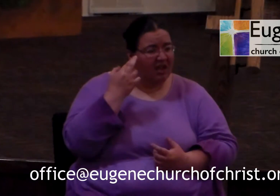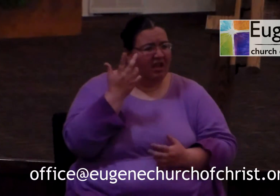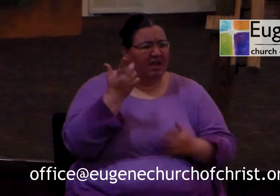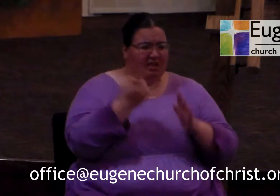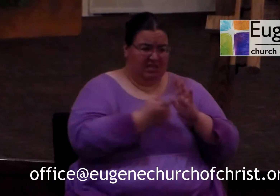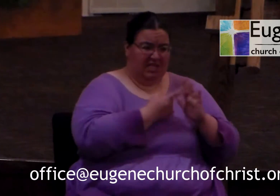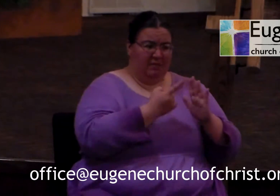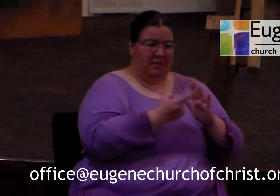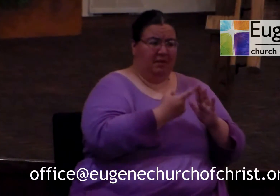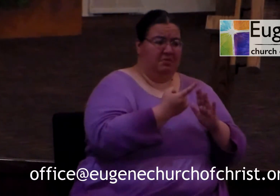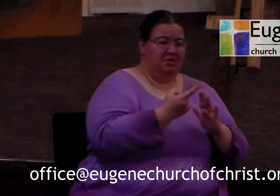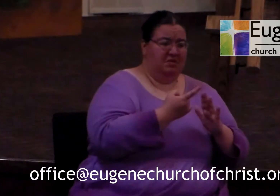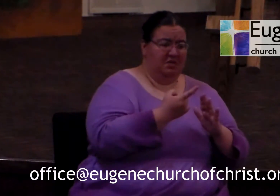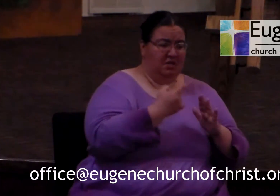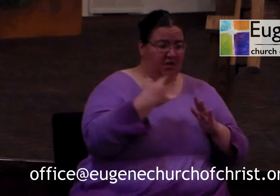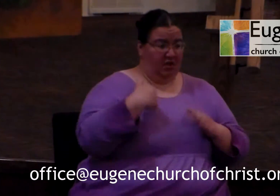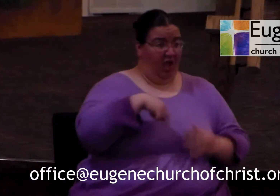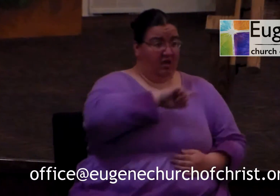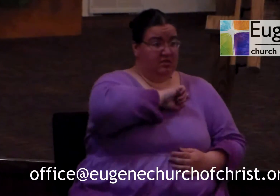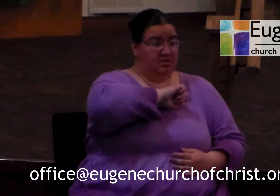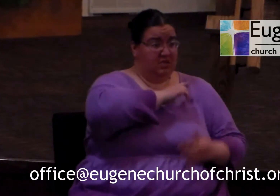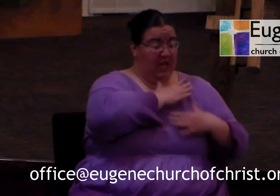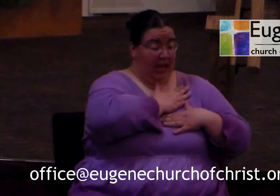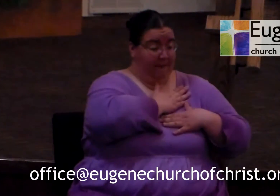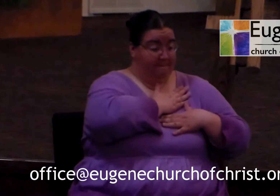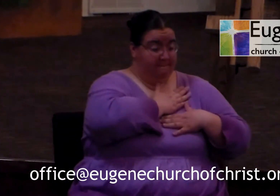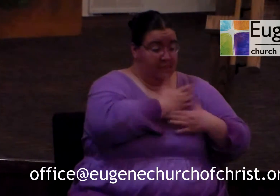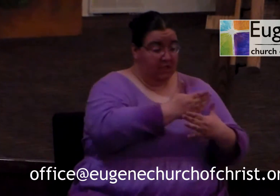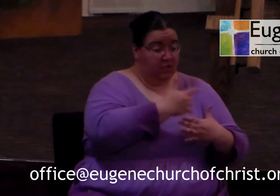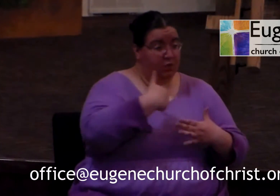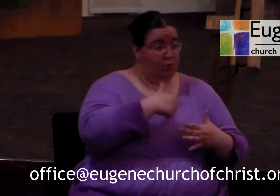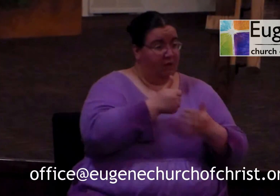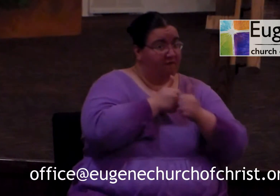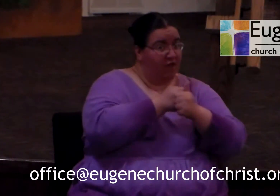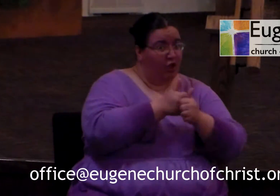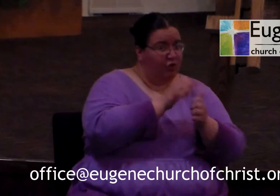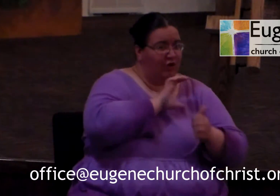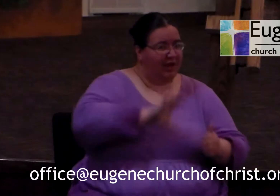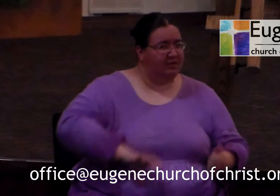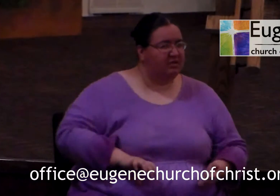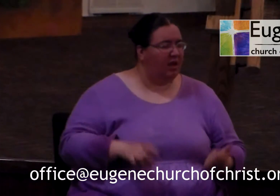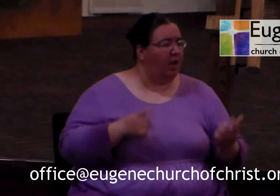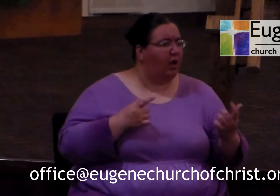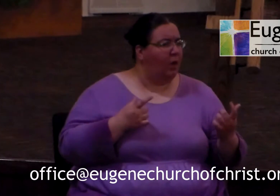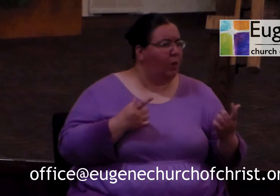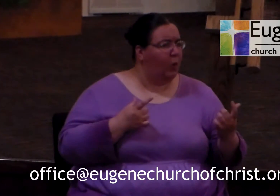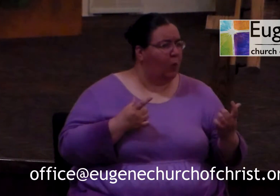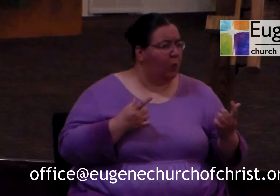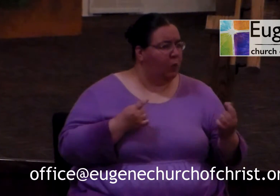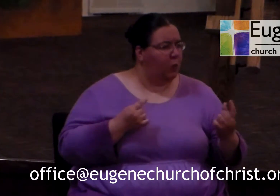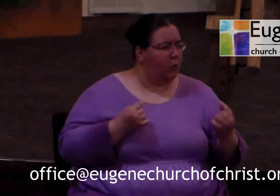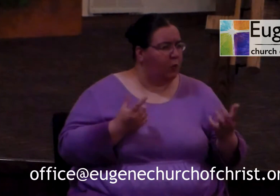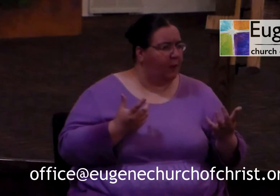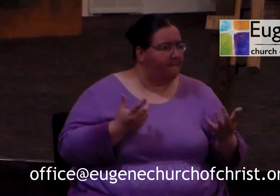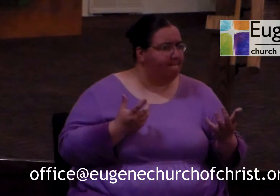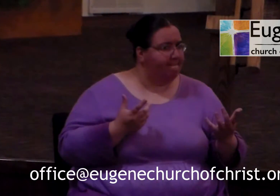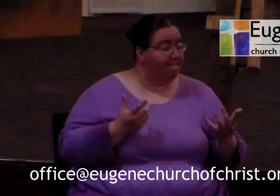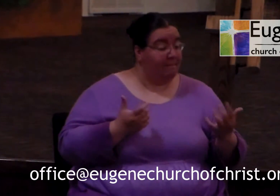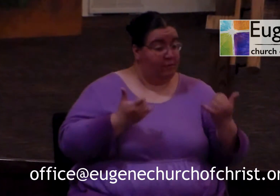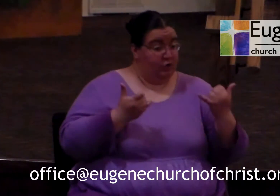comes to Christianity, admitting that we are followers of Christ, what we do. Because today, although it might be